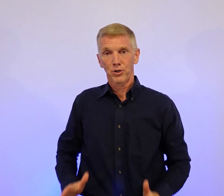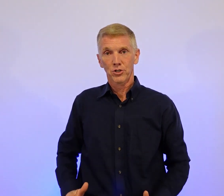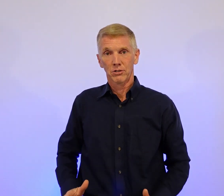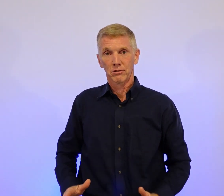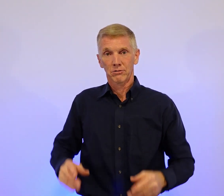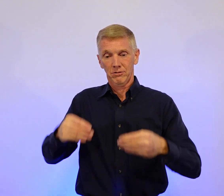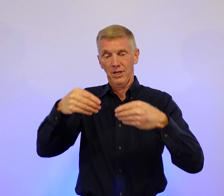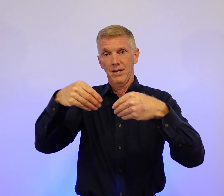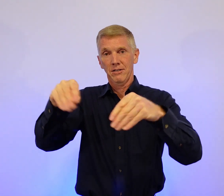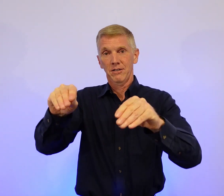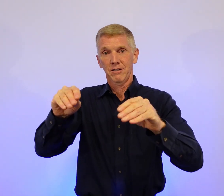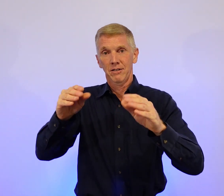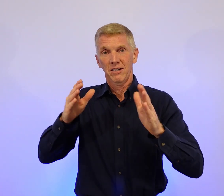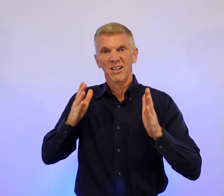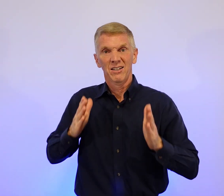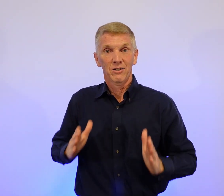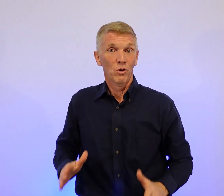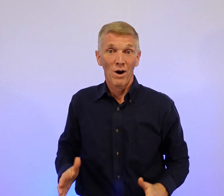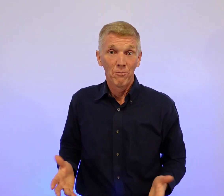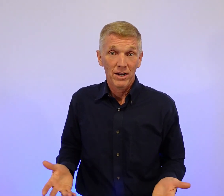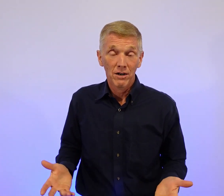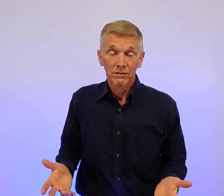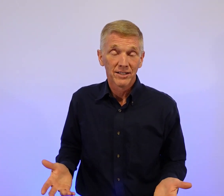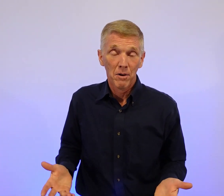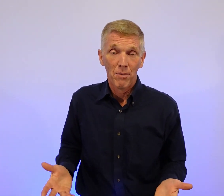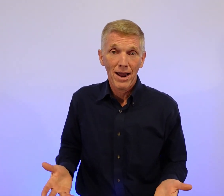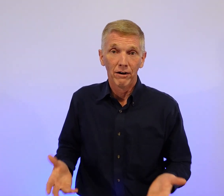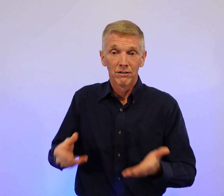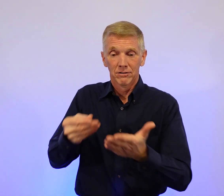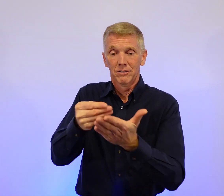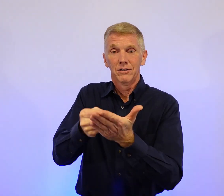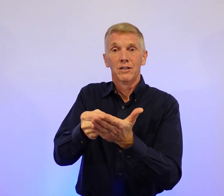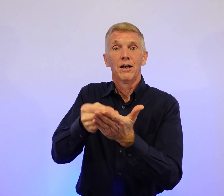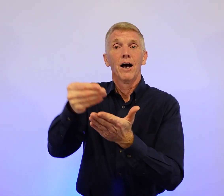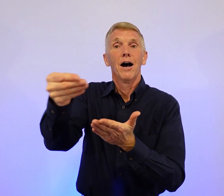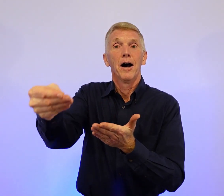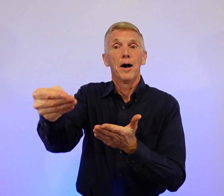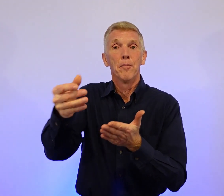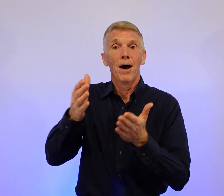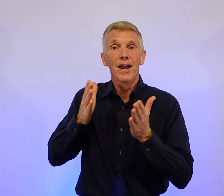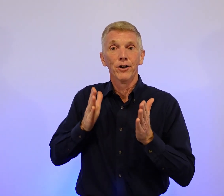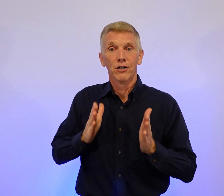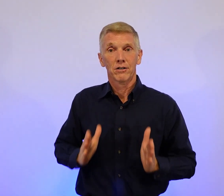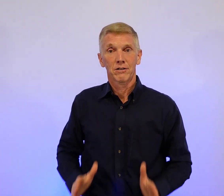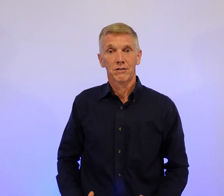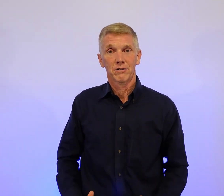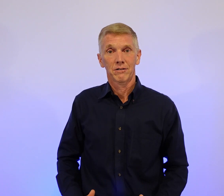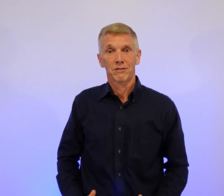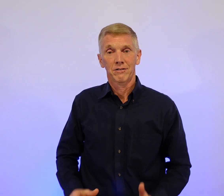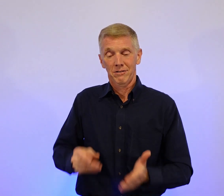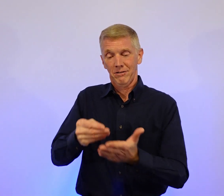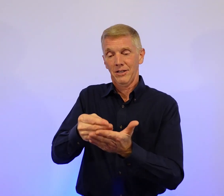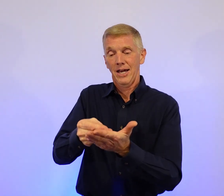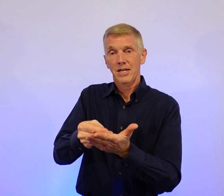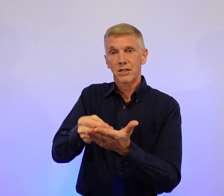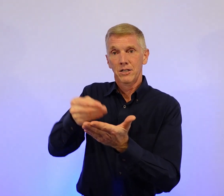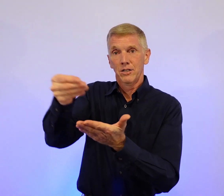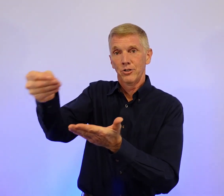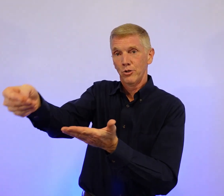salesperson, okay? Well, why am I here? Let's talk about buyer. A buyer, okay? To